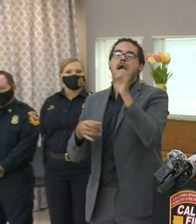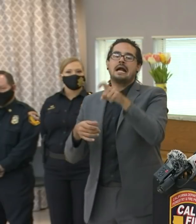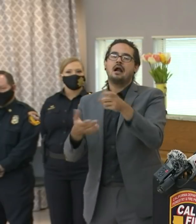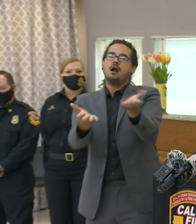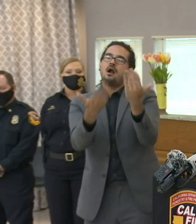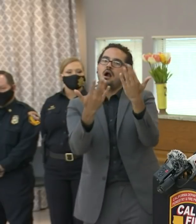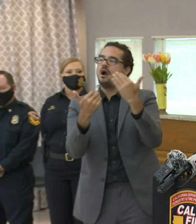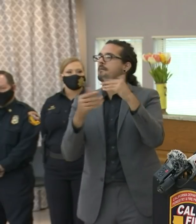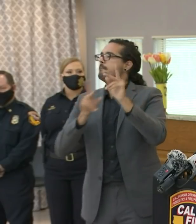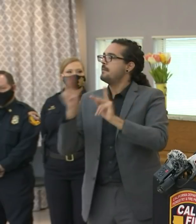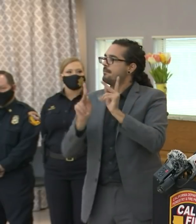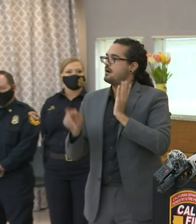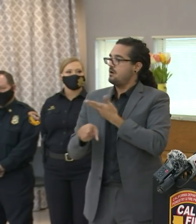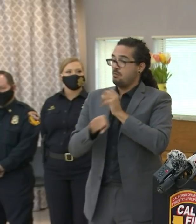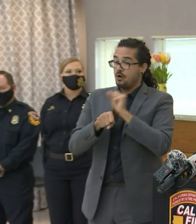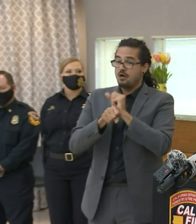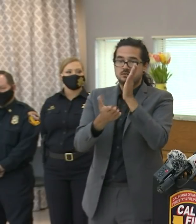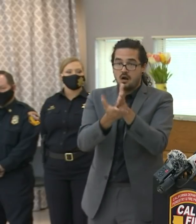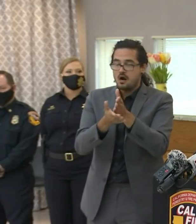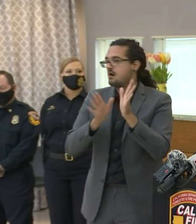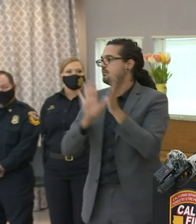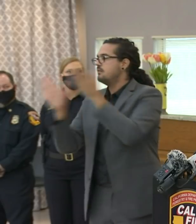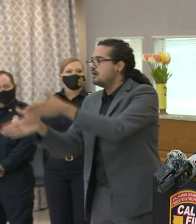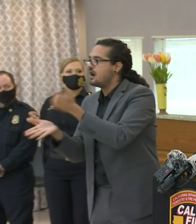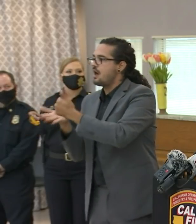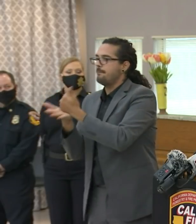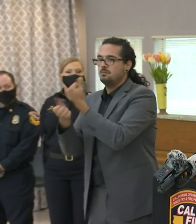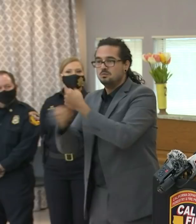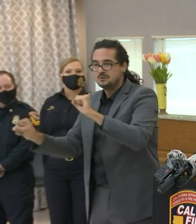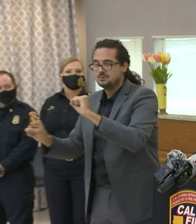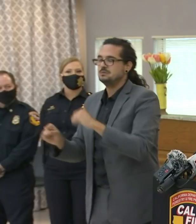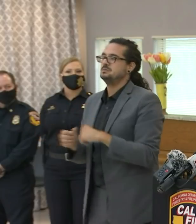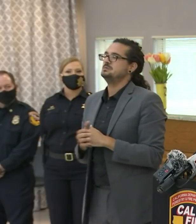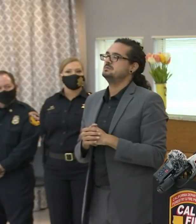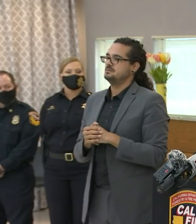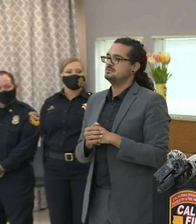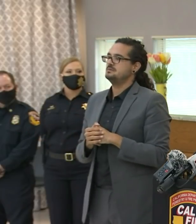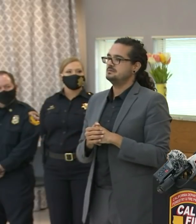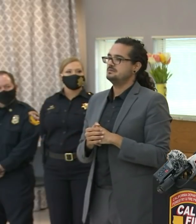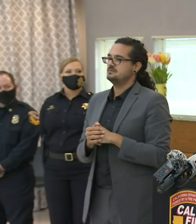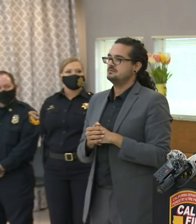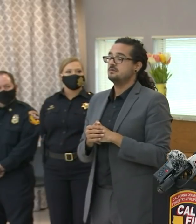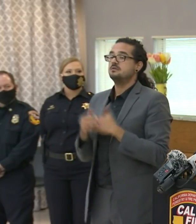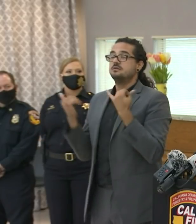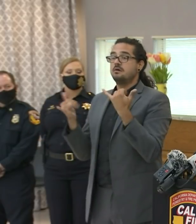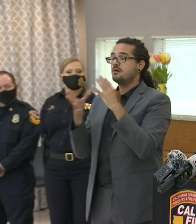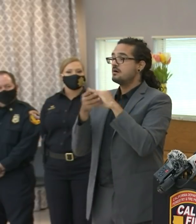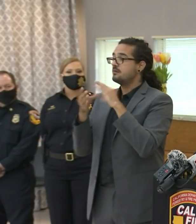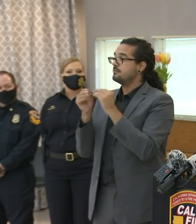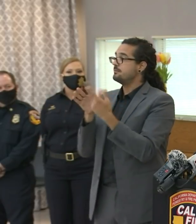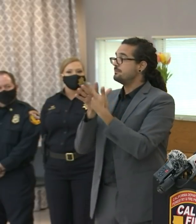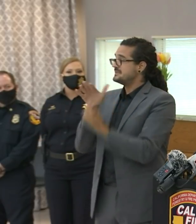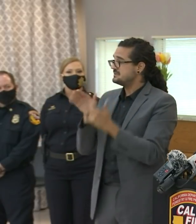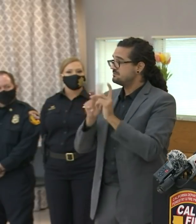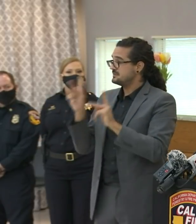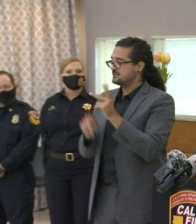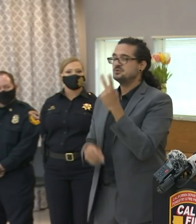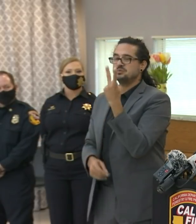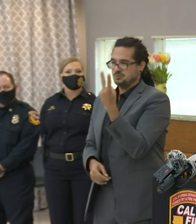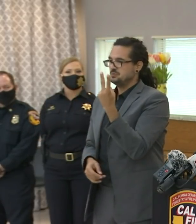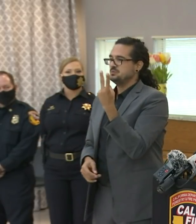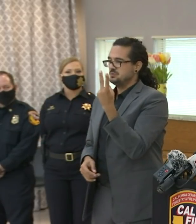And then in terms of missing people, I've touched on that before. We had 2 cases. We've had no new cases today. I've encouraged people, and